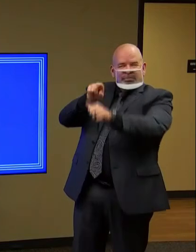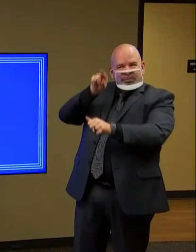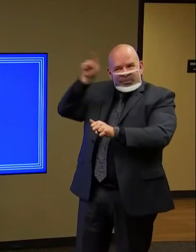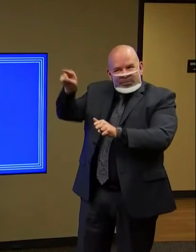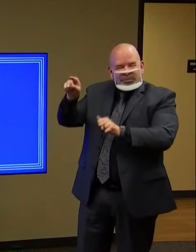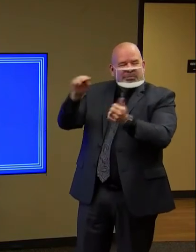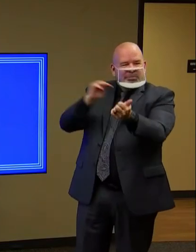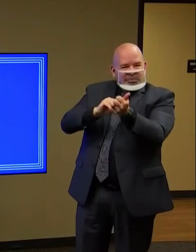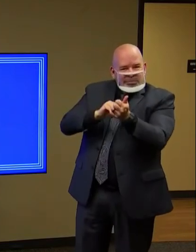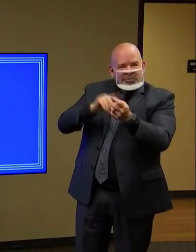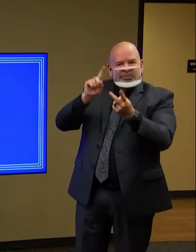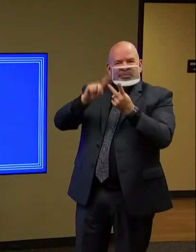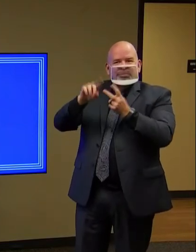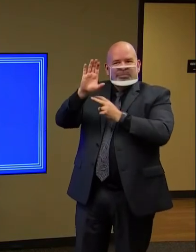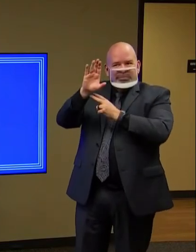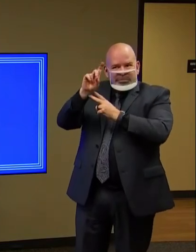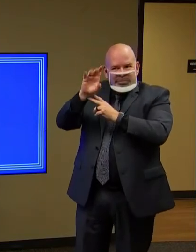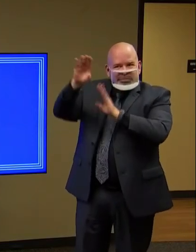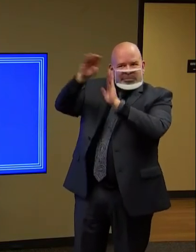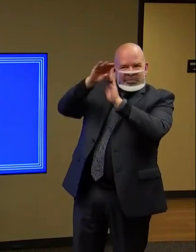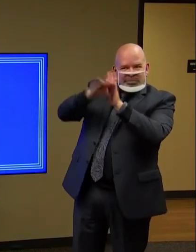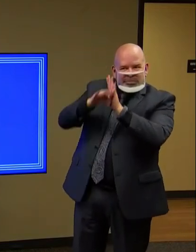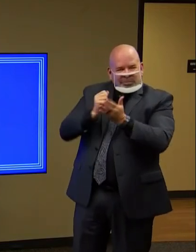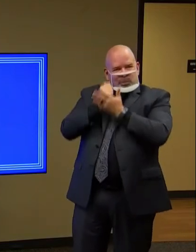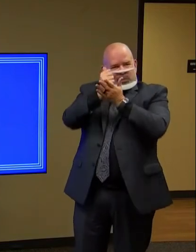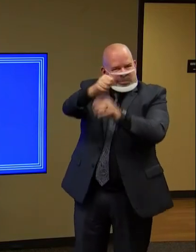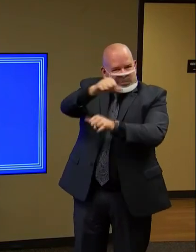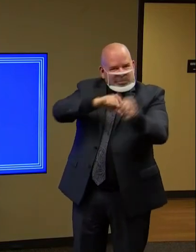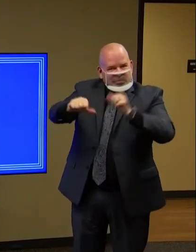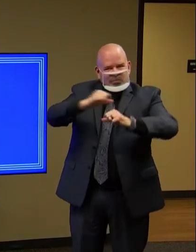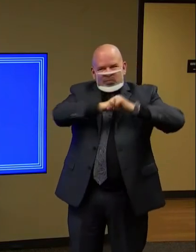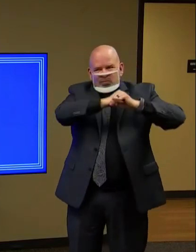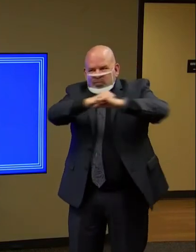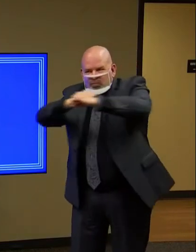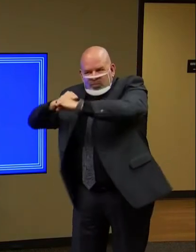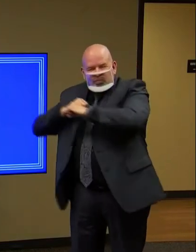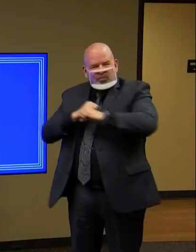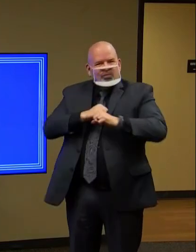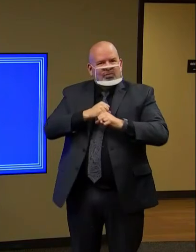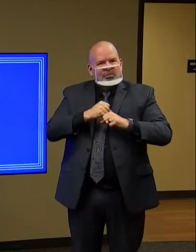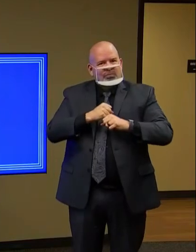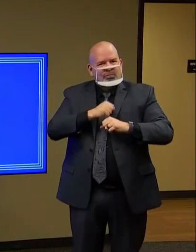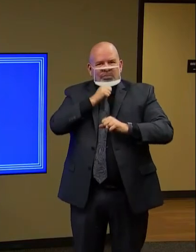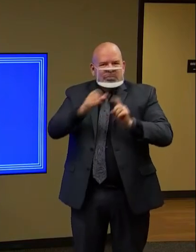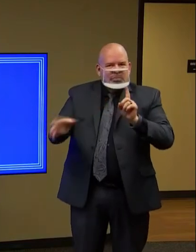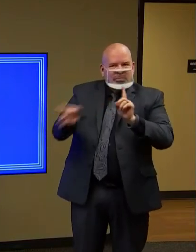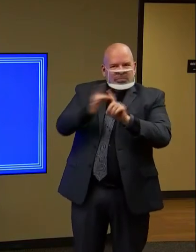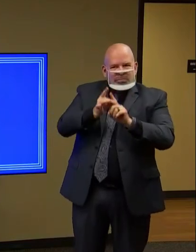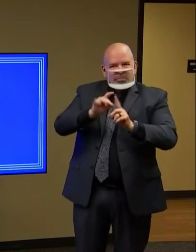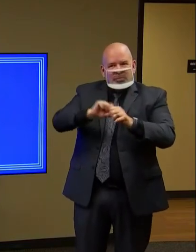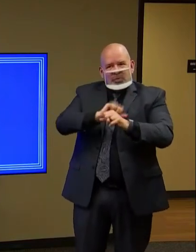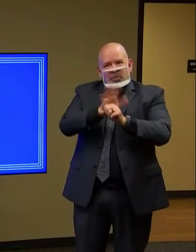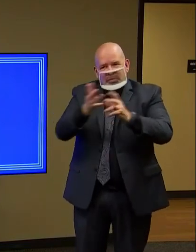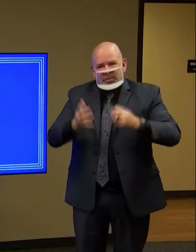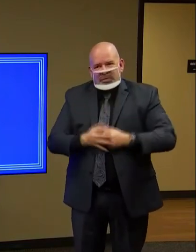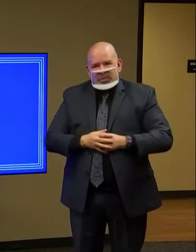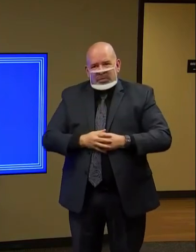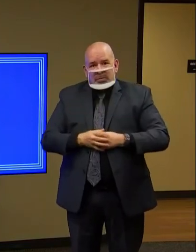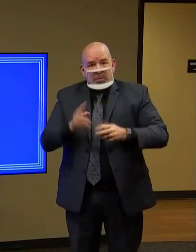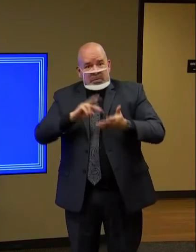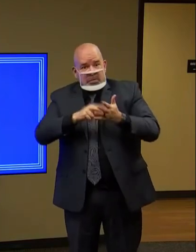in a way that keeps us safe from COVID. These are not mutually exclusive things. In fact, they go